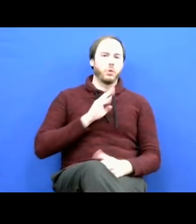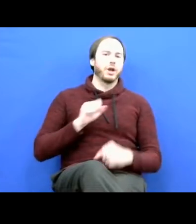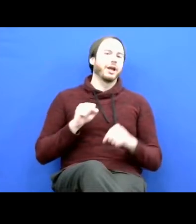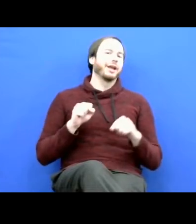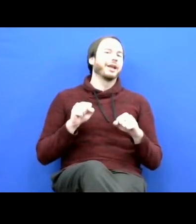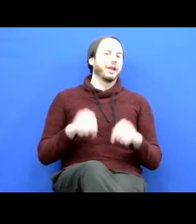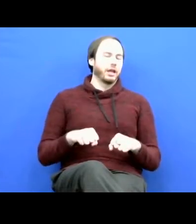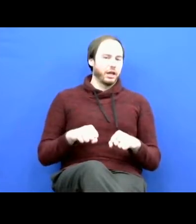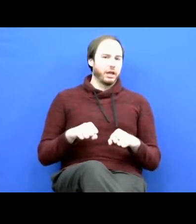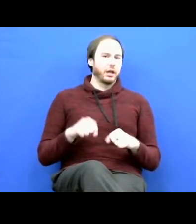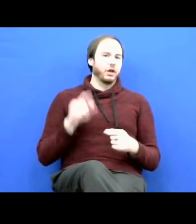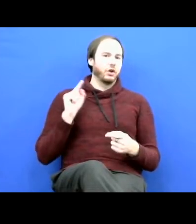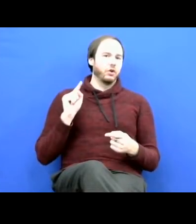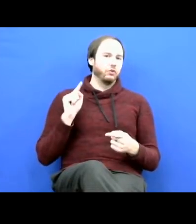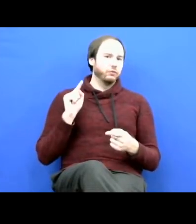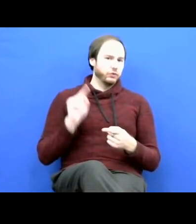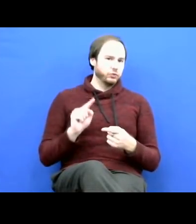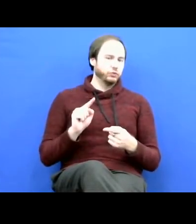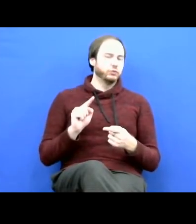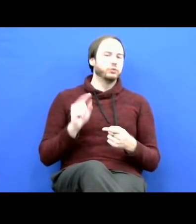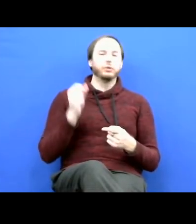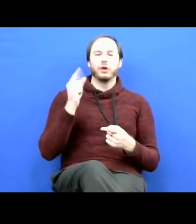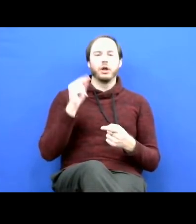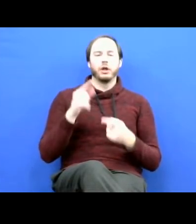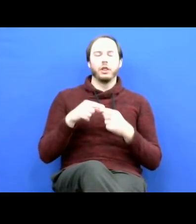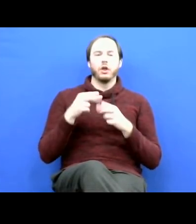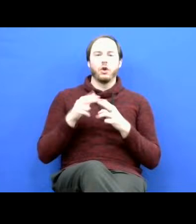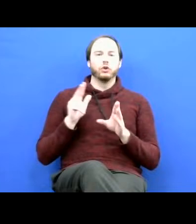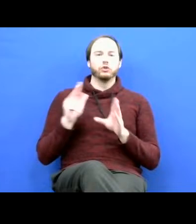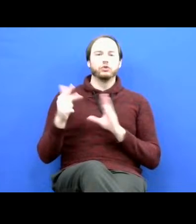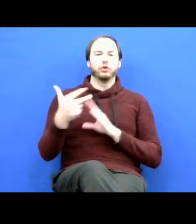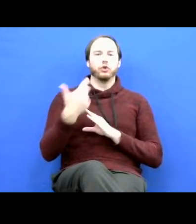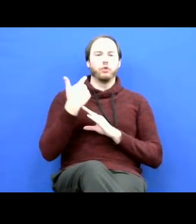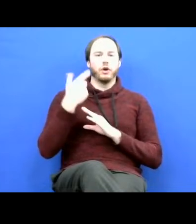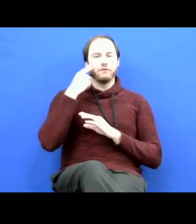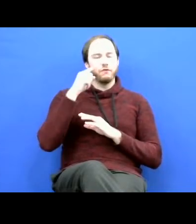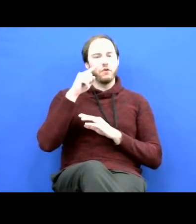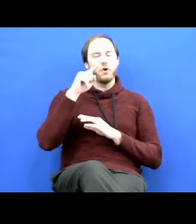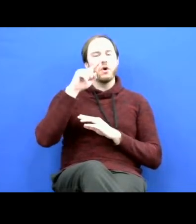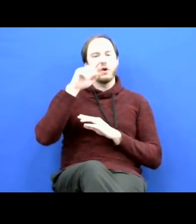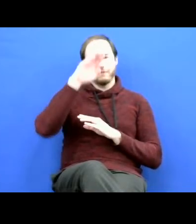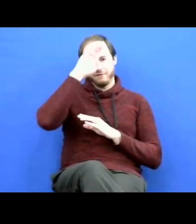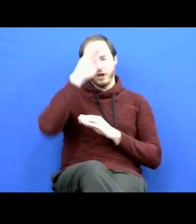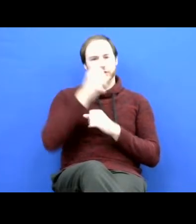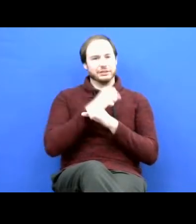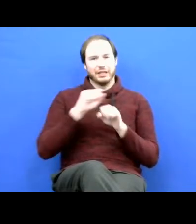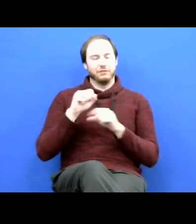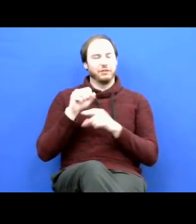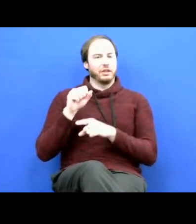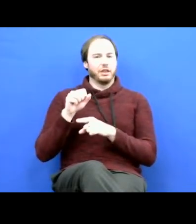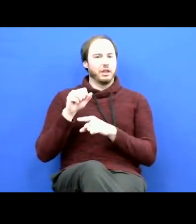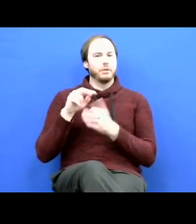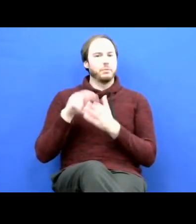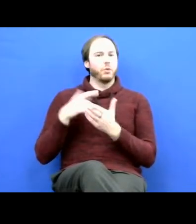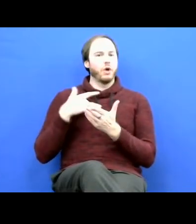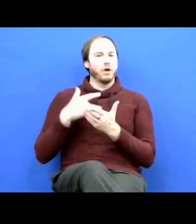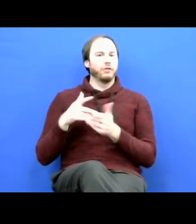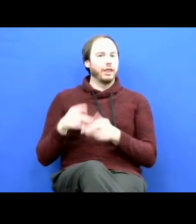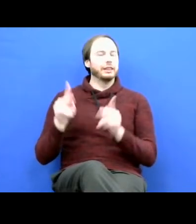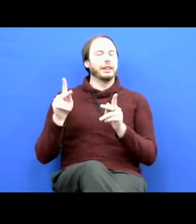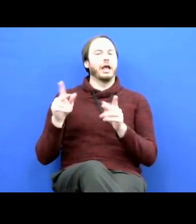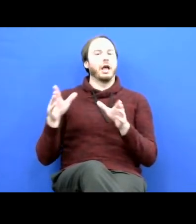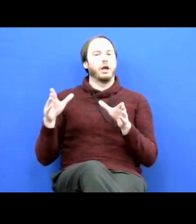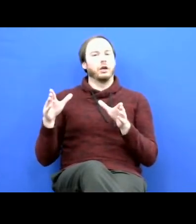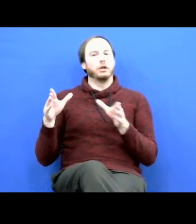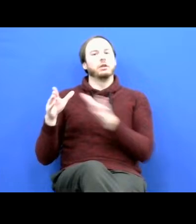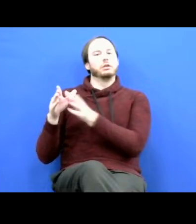ability to reduce that. That's a turnaround for fire safety. Okay. Vehicles, so they will often allow an